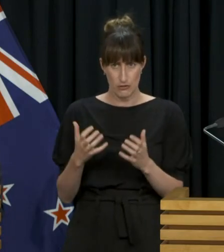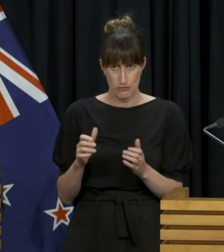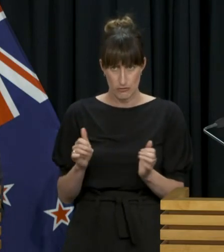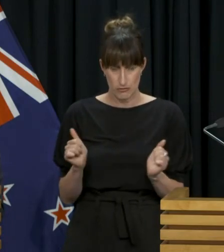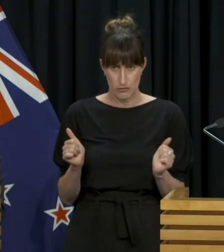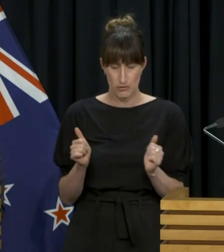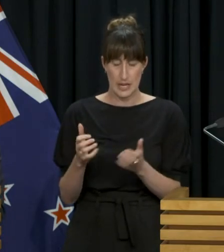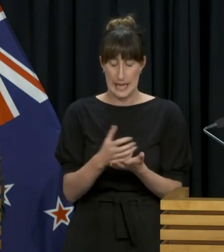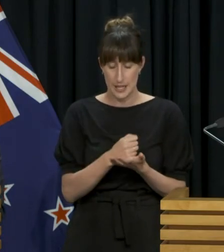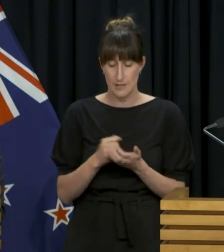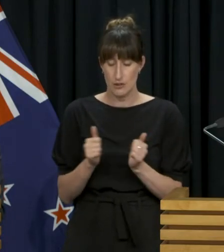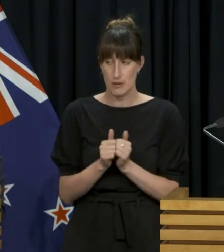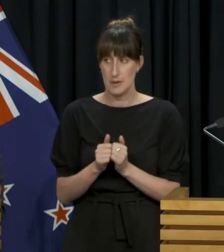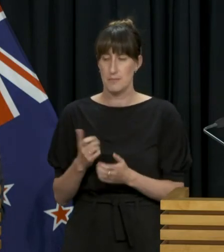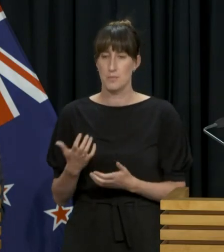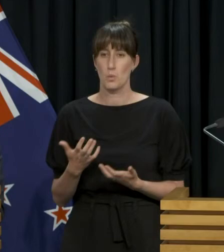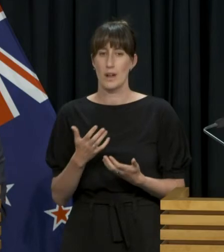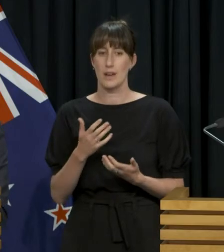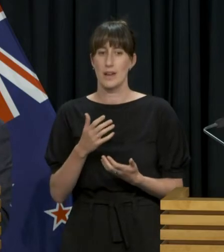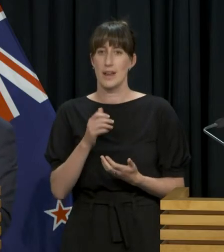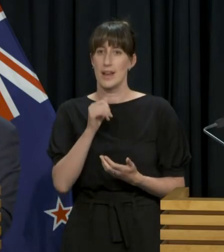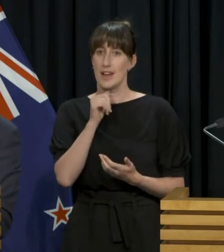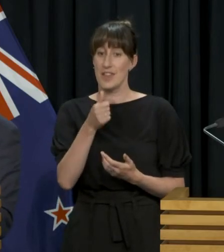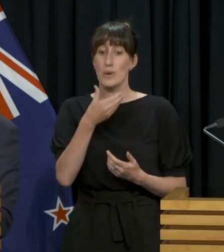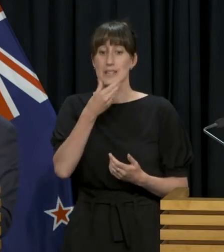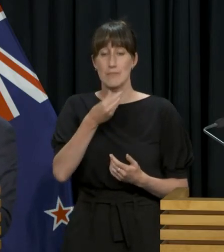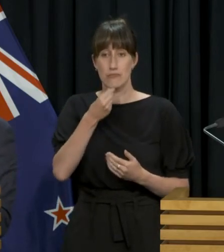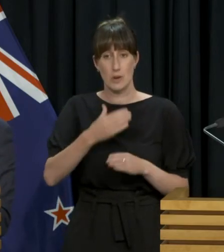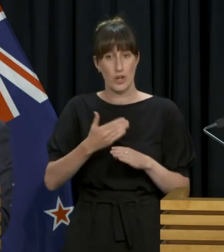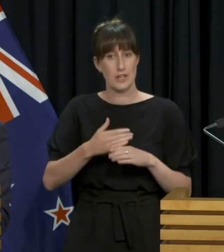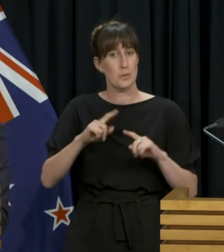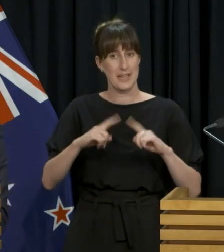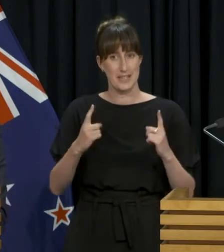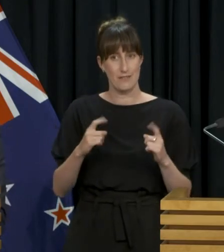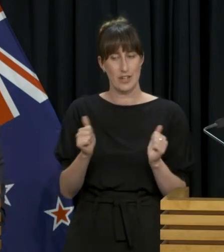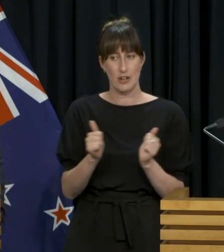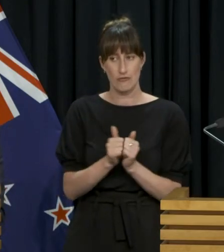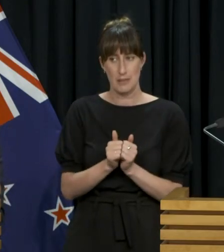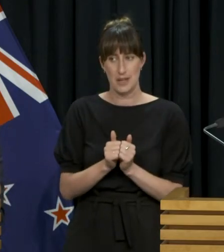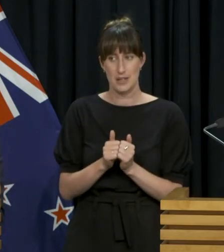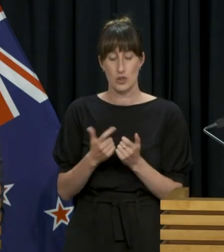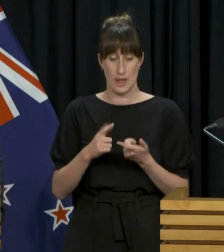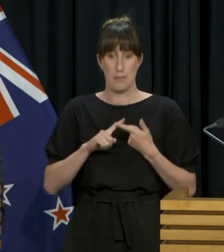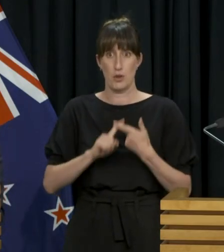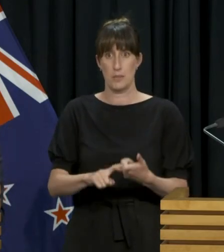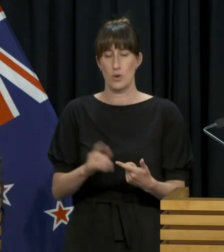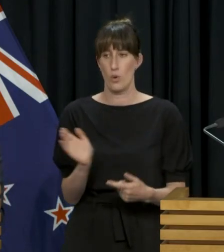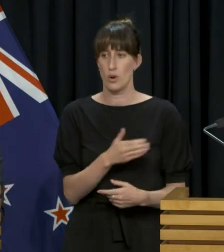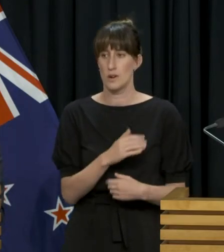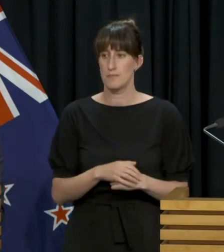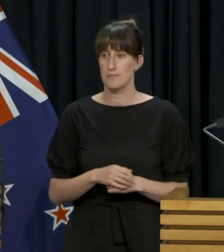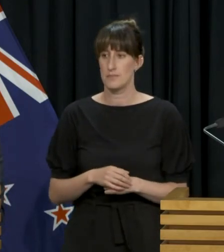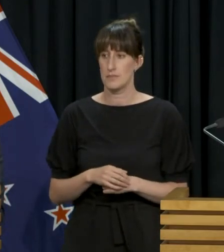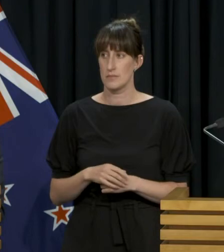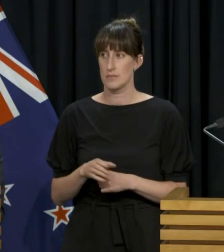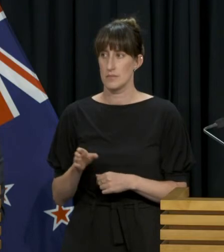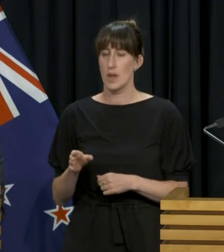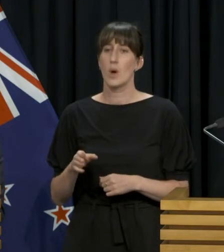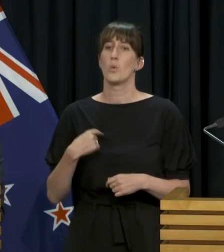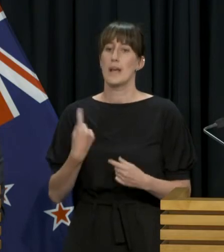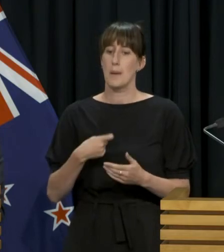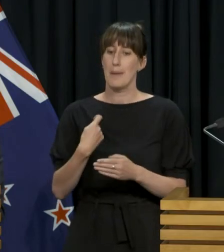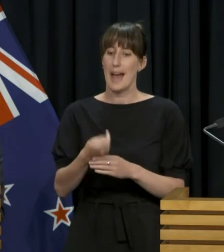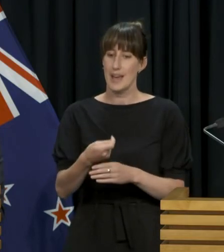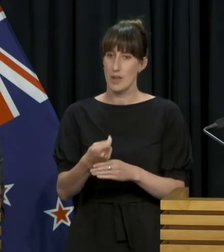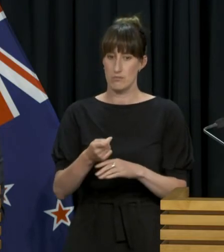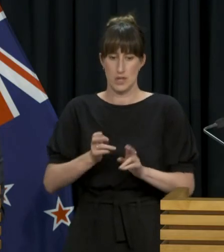they were temporary workers and on a different collective agreement. But you can't pay them more for being an MIQs, like you're saying. You have to pay them what you pay. We pay them what